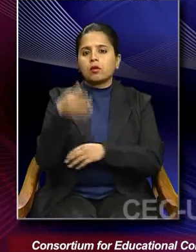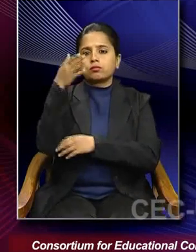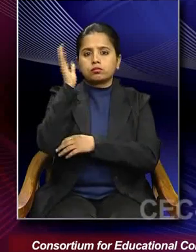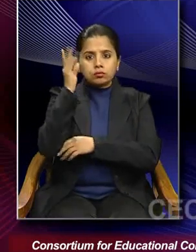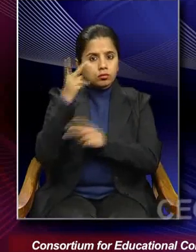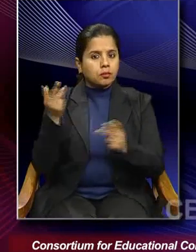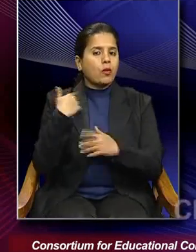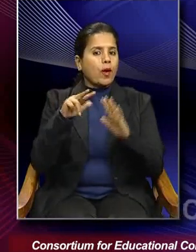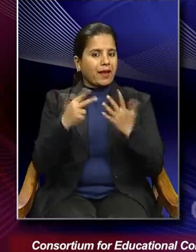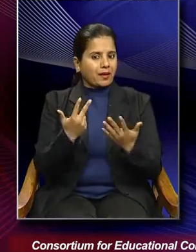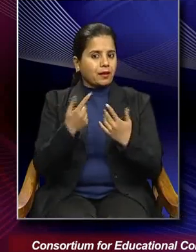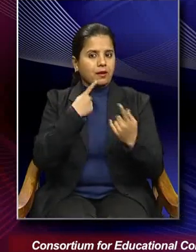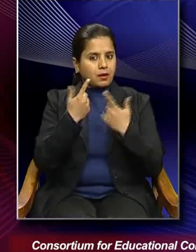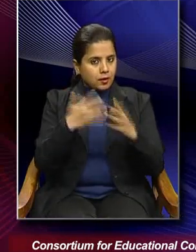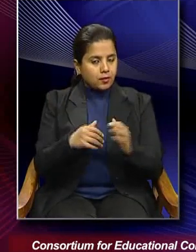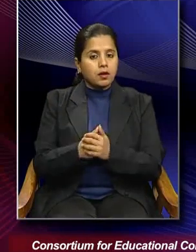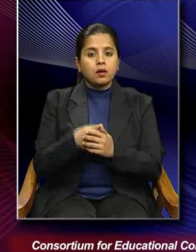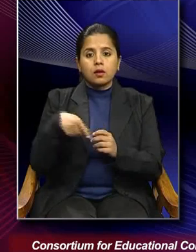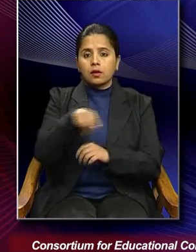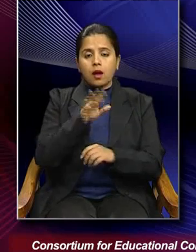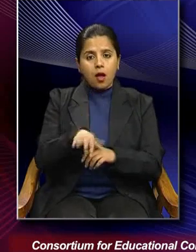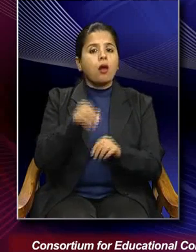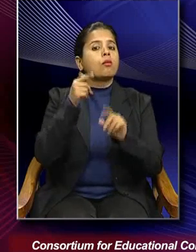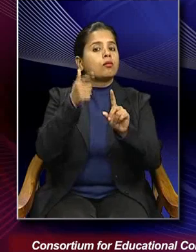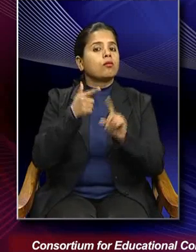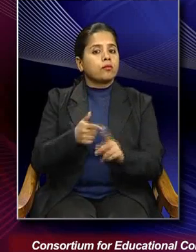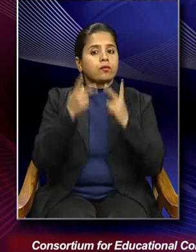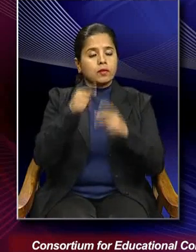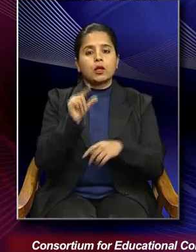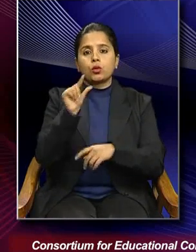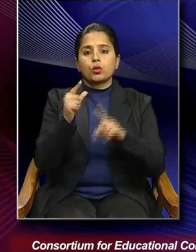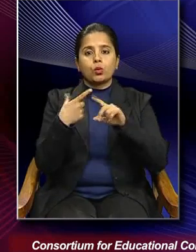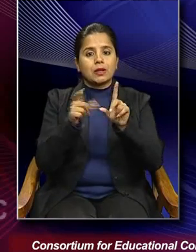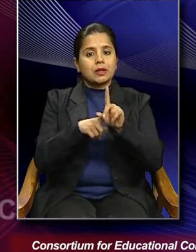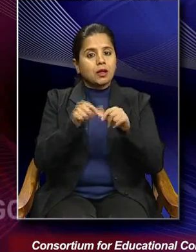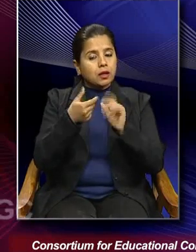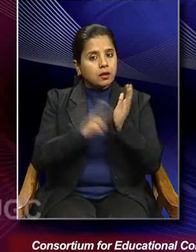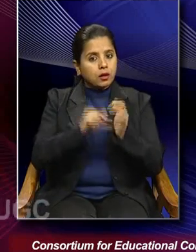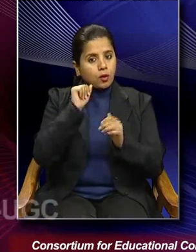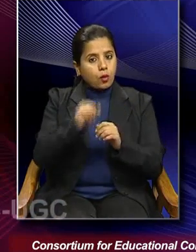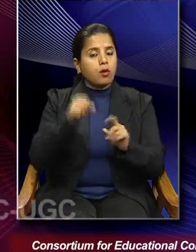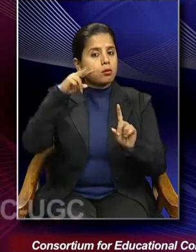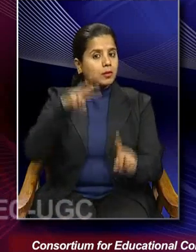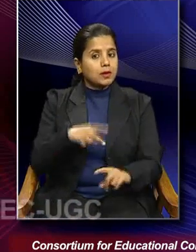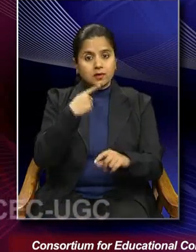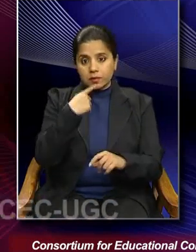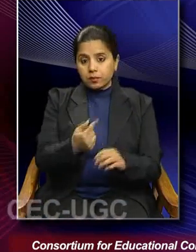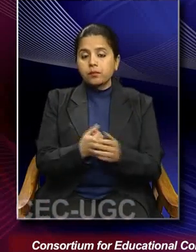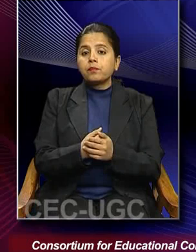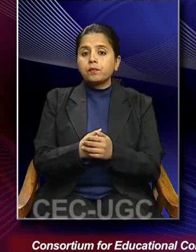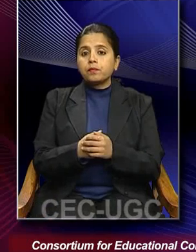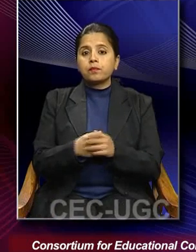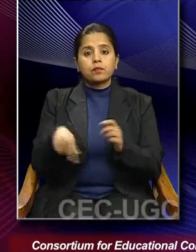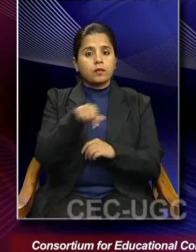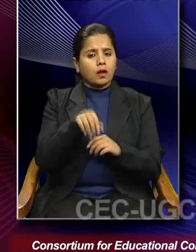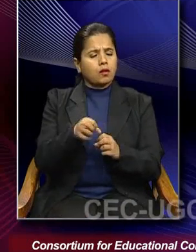8 also. There has been a criteria of utilitarian perspective which says that there are